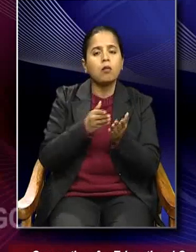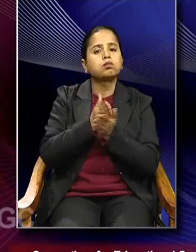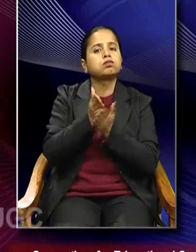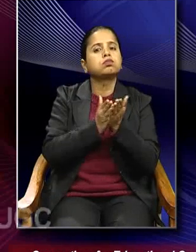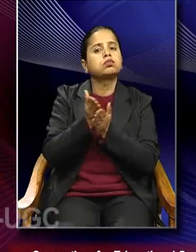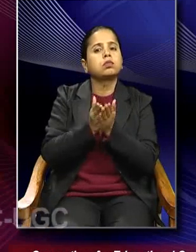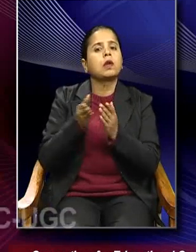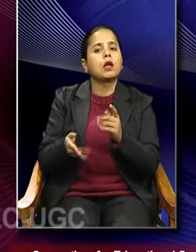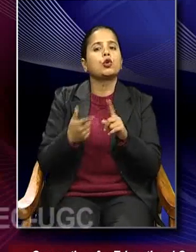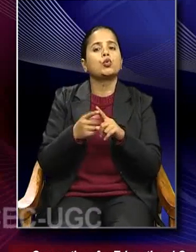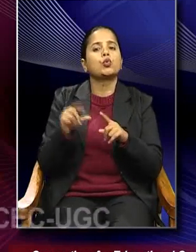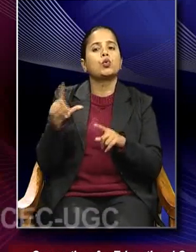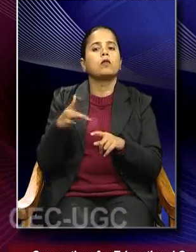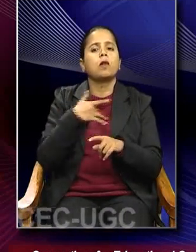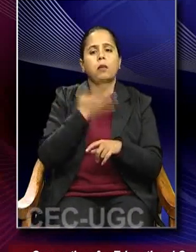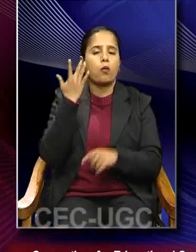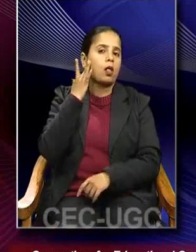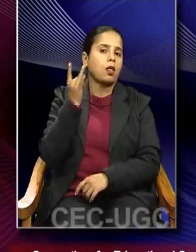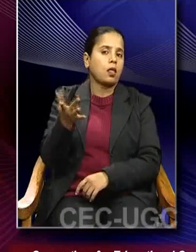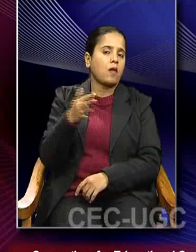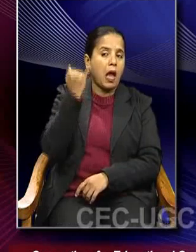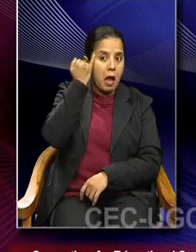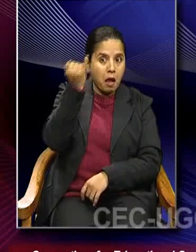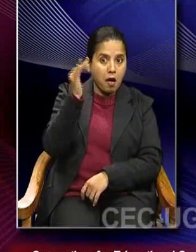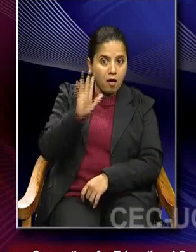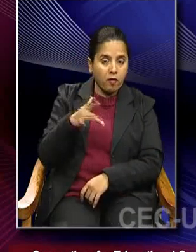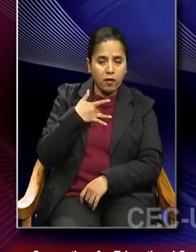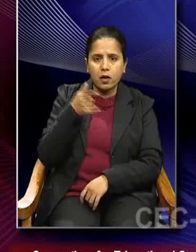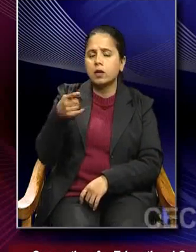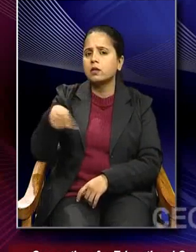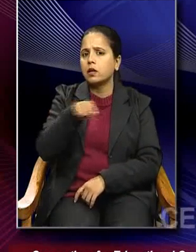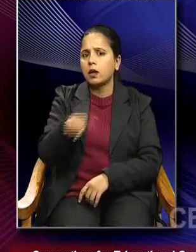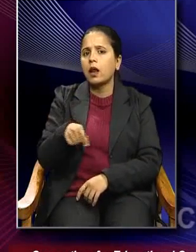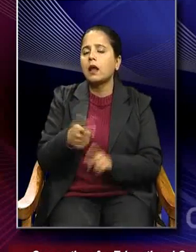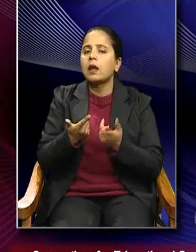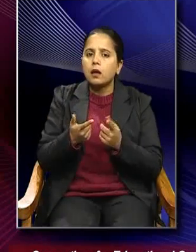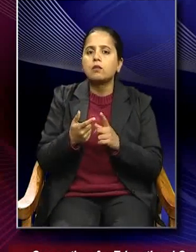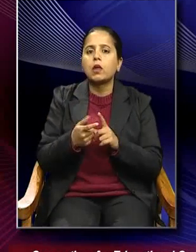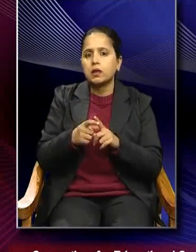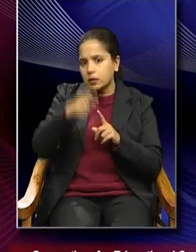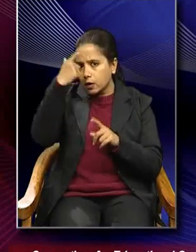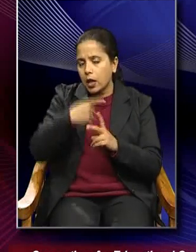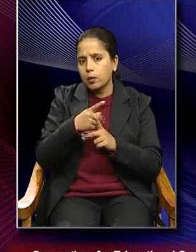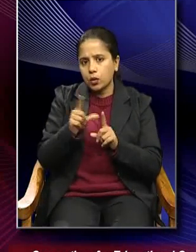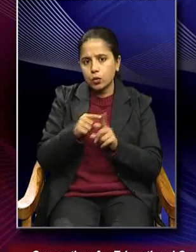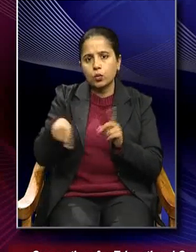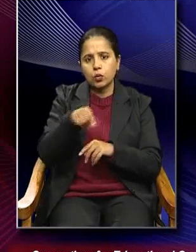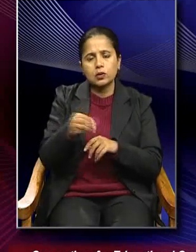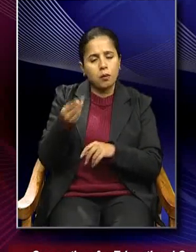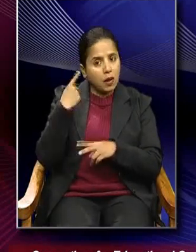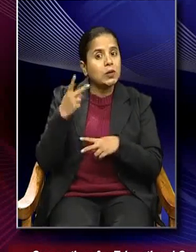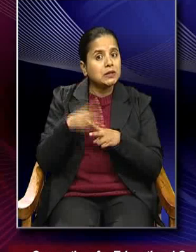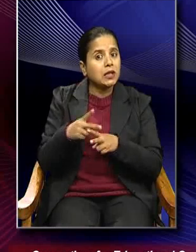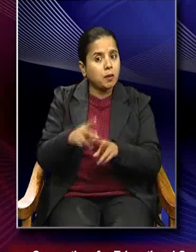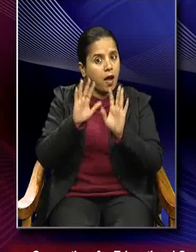methodological tool. He ignored the idea that it is a discipline which is kind of